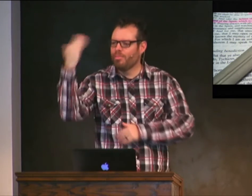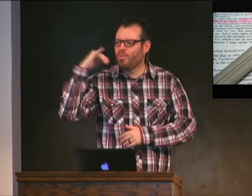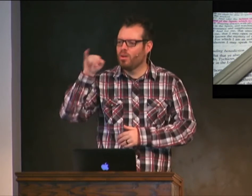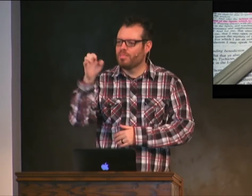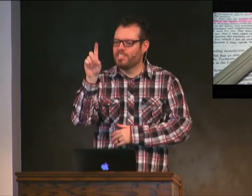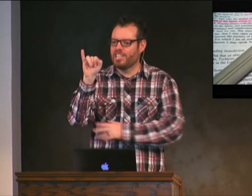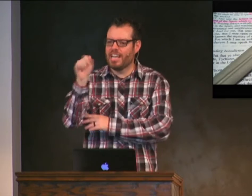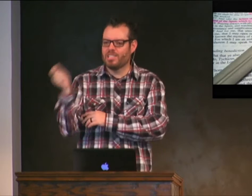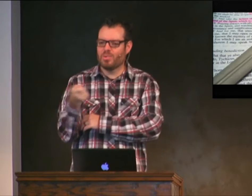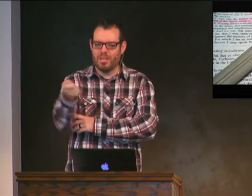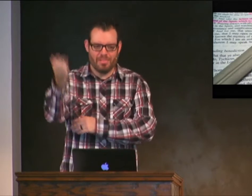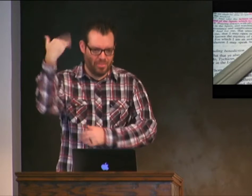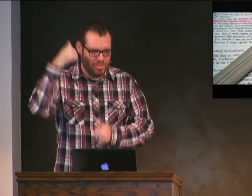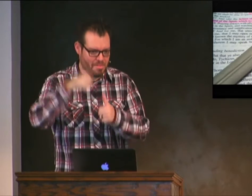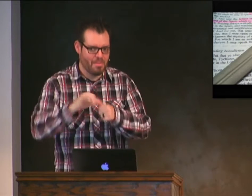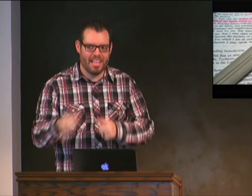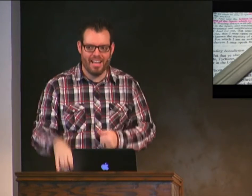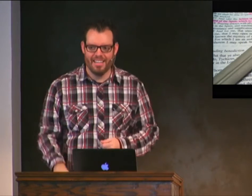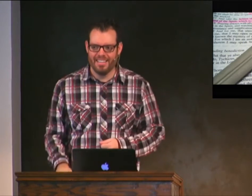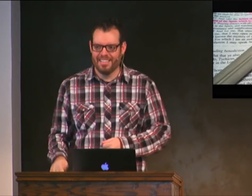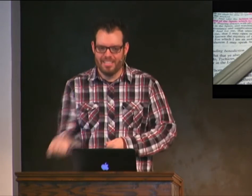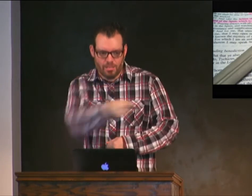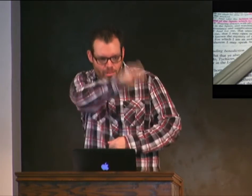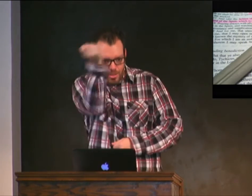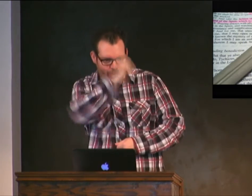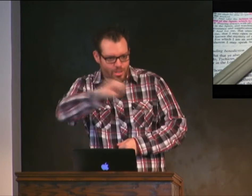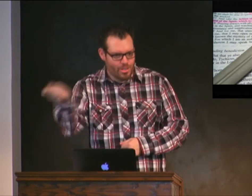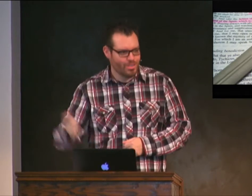I've shown you before with my Jedi sword before, remember that?